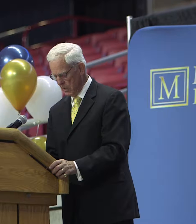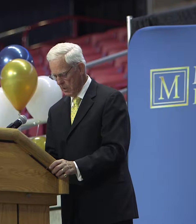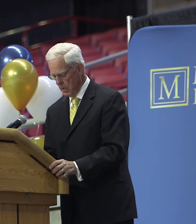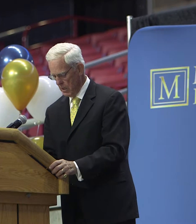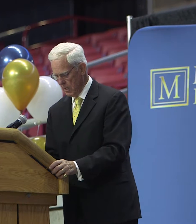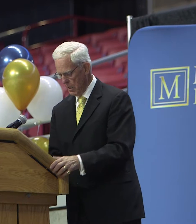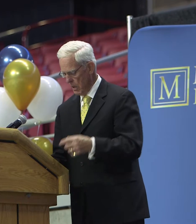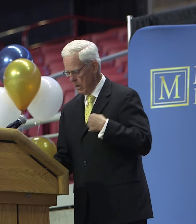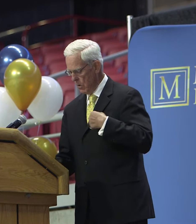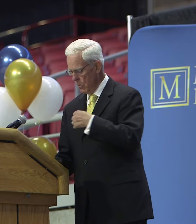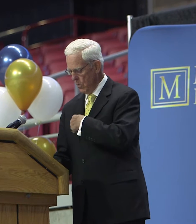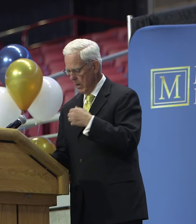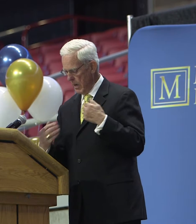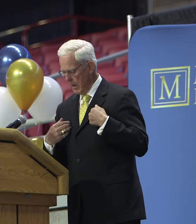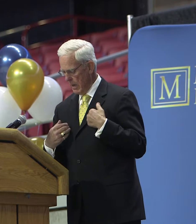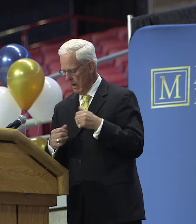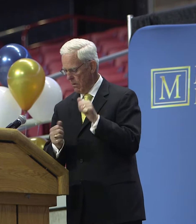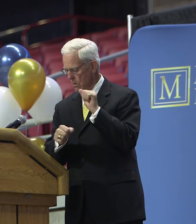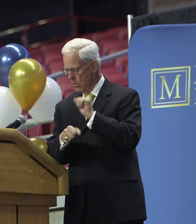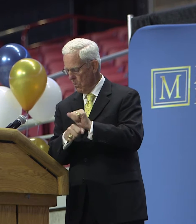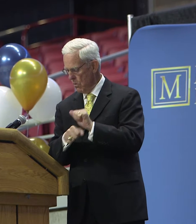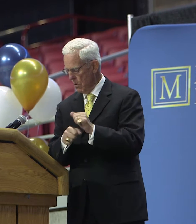students.